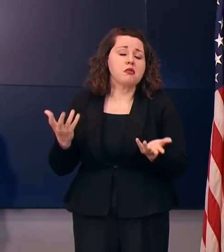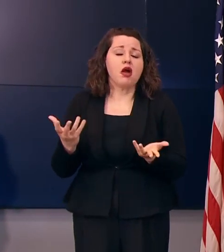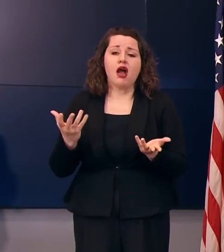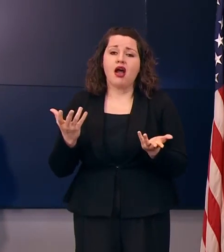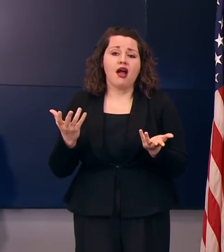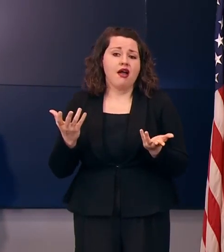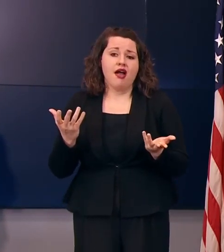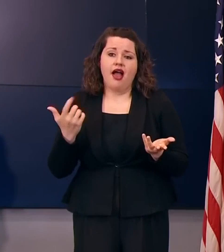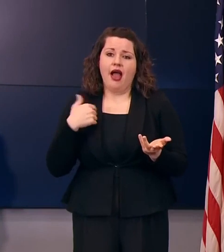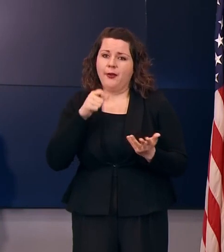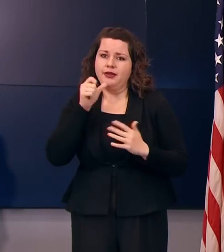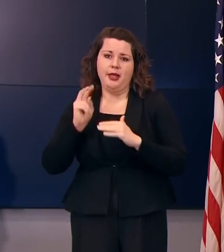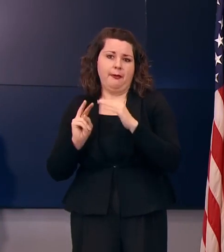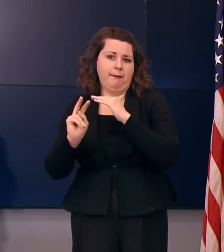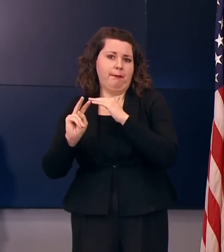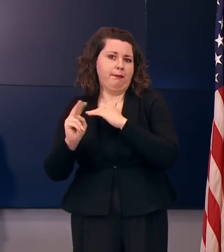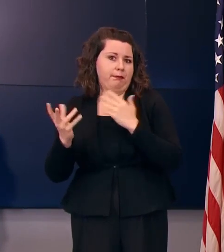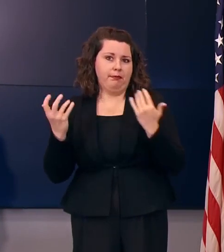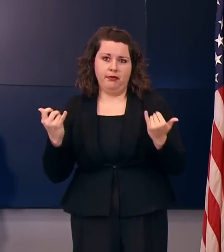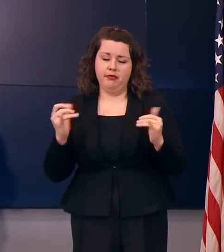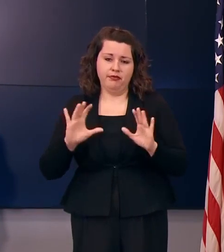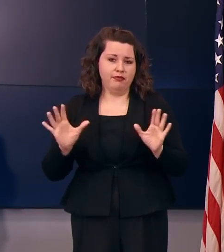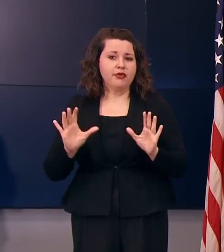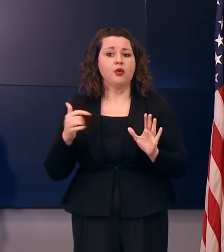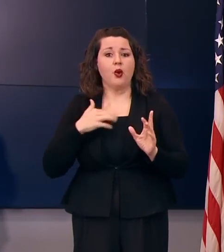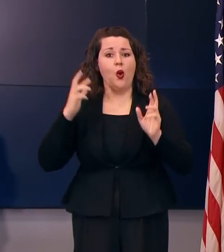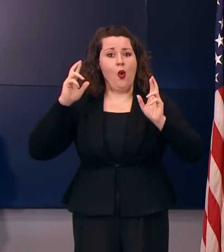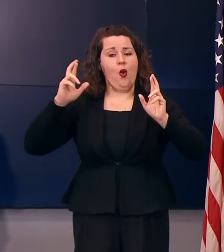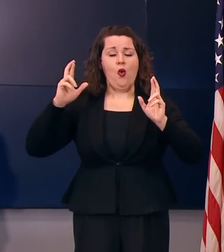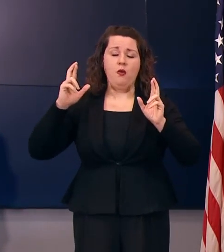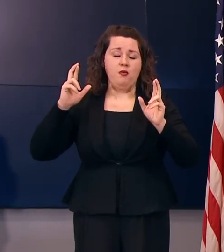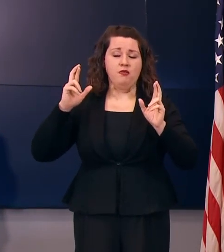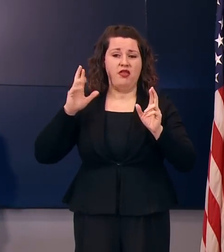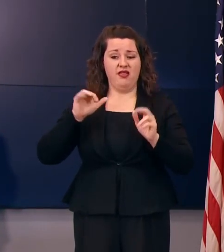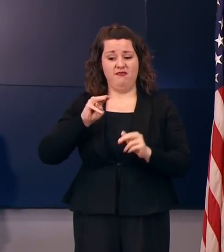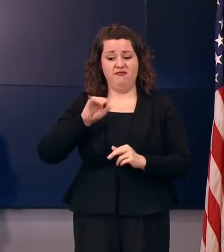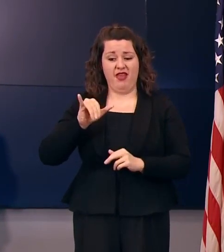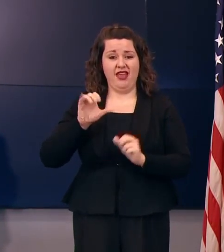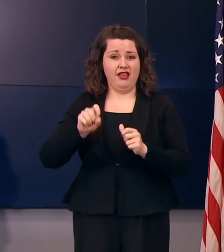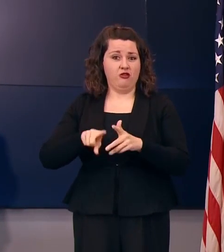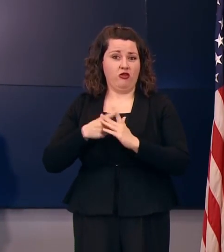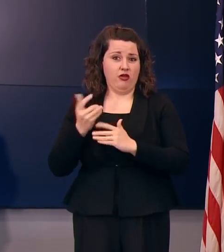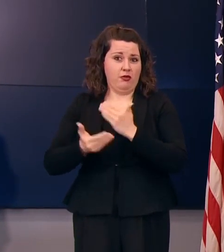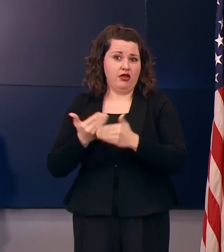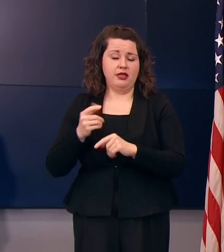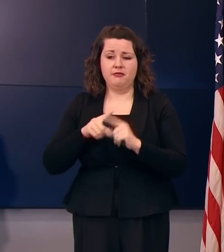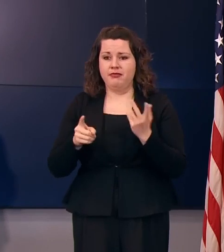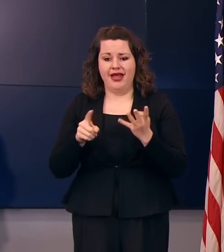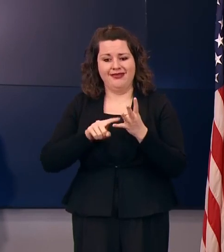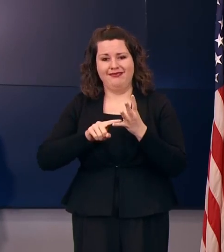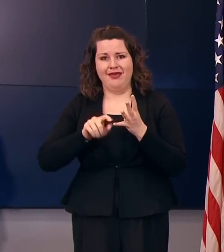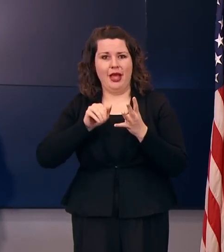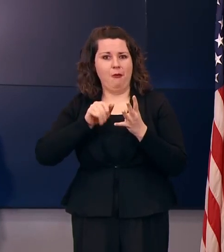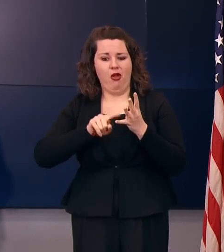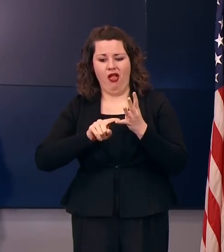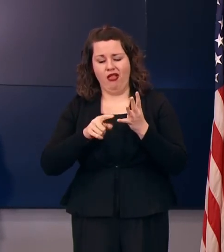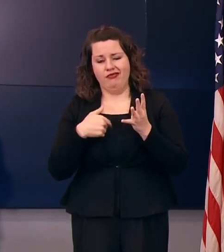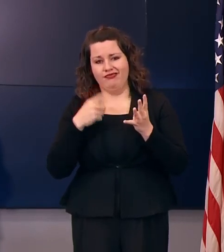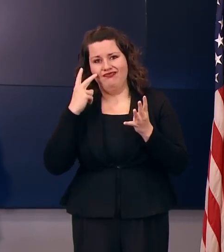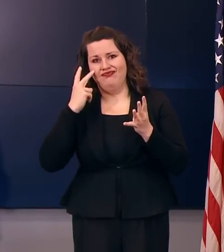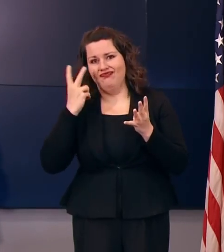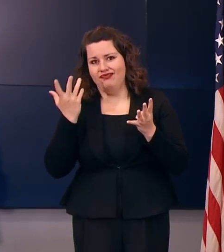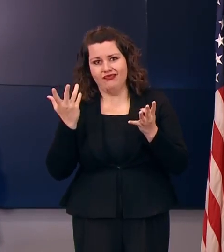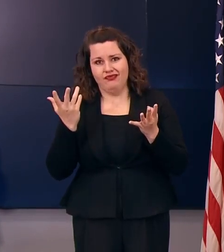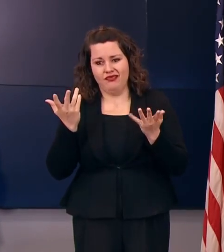I'm not going to make any projections right now. We're hoping that we can start that process in May, but I'll have to see where we're at the end of the month. But we